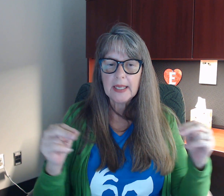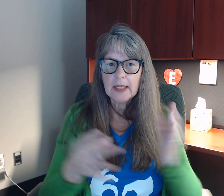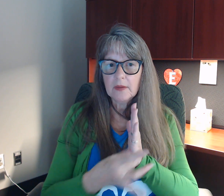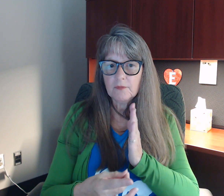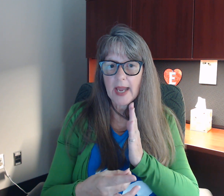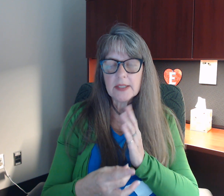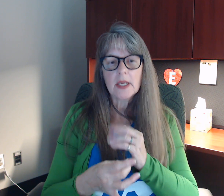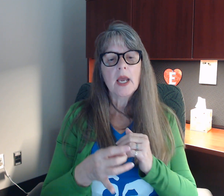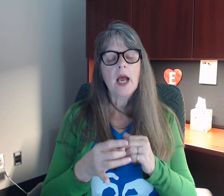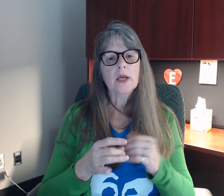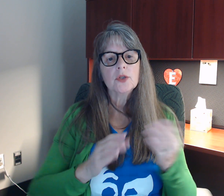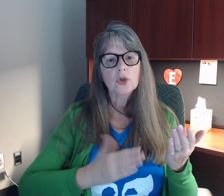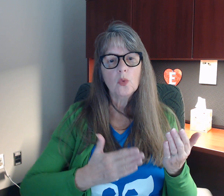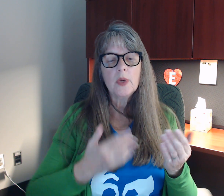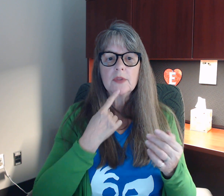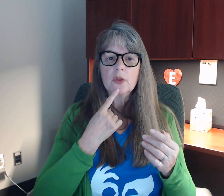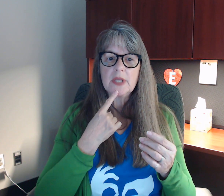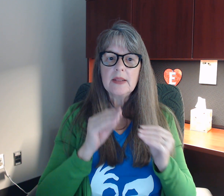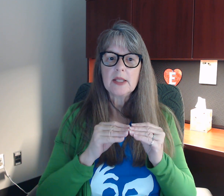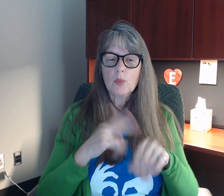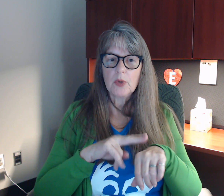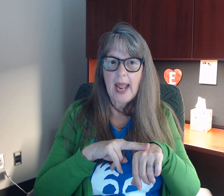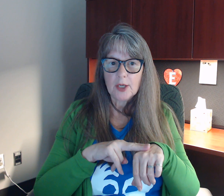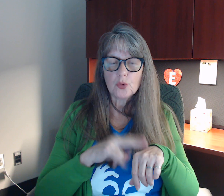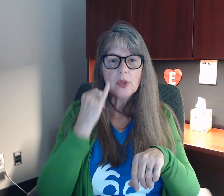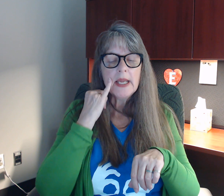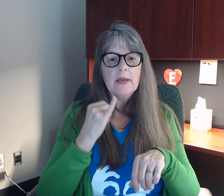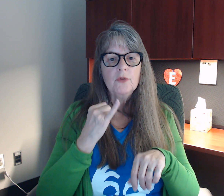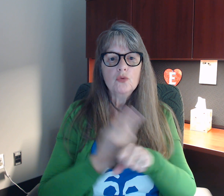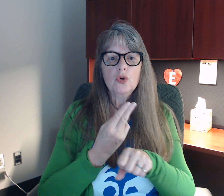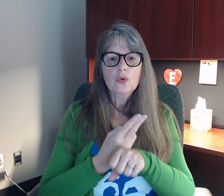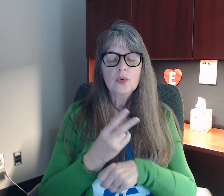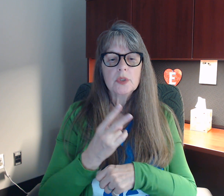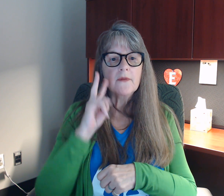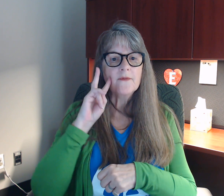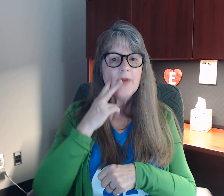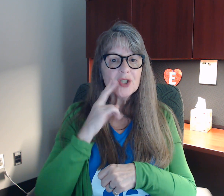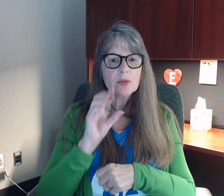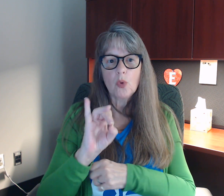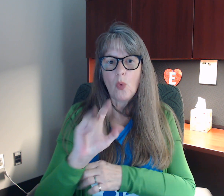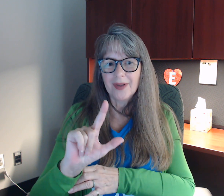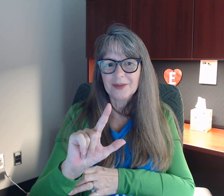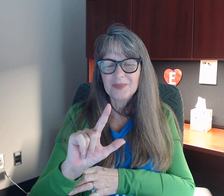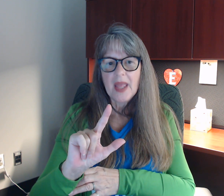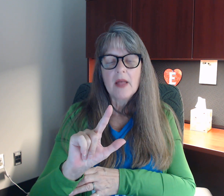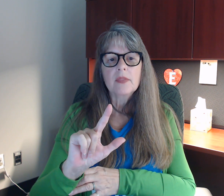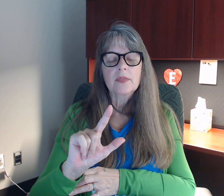bacon fat to cook with. They're saying that's more natural if you use vegetable oil.